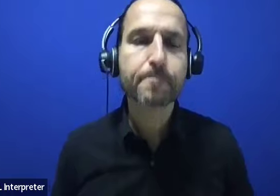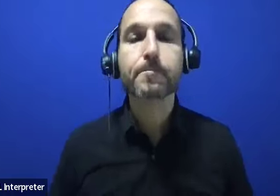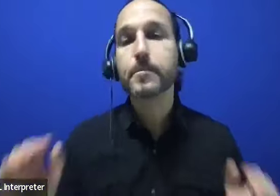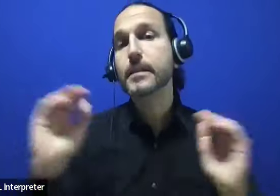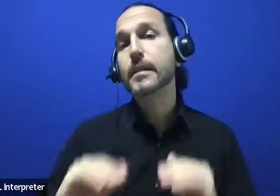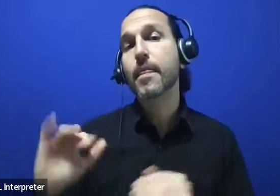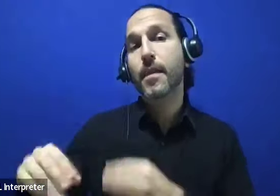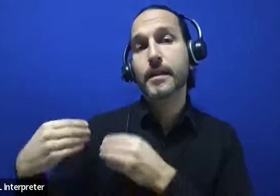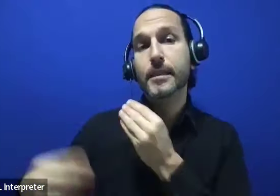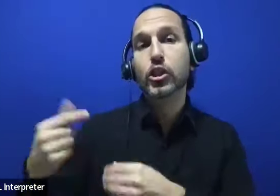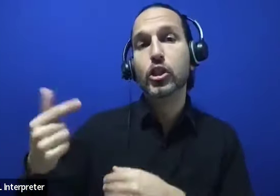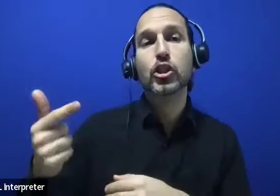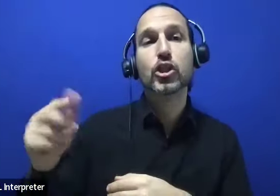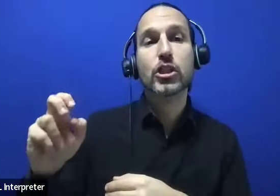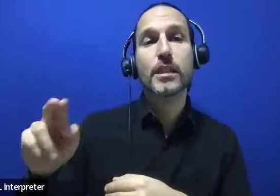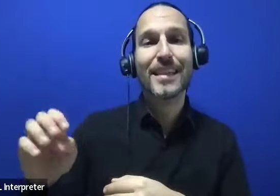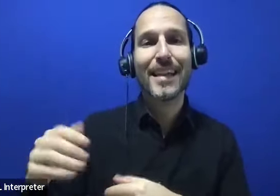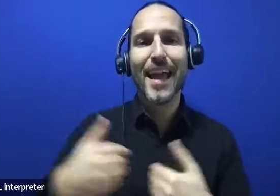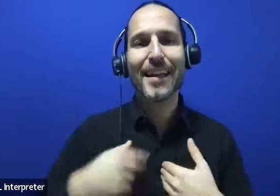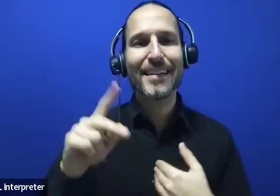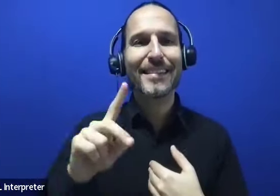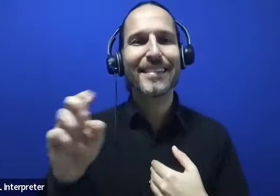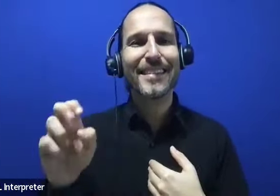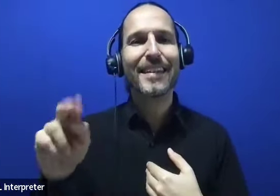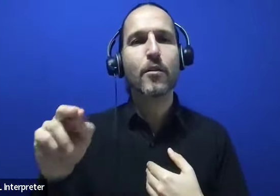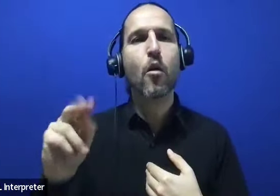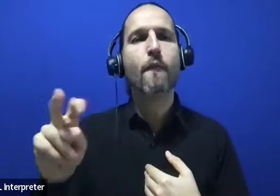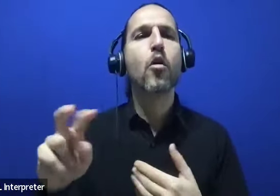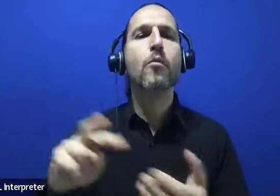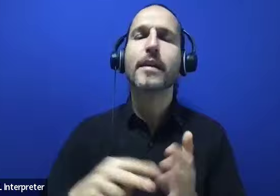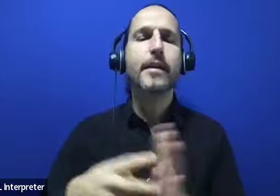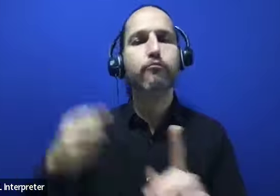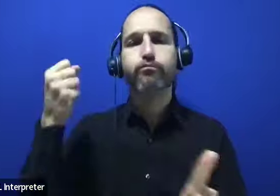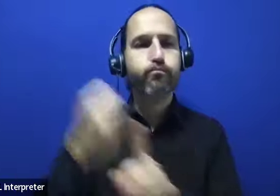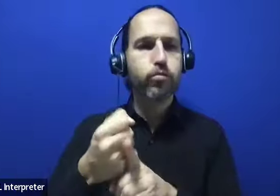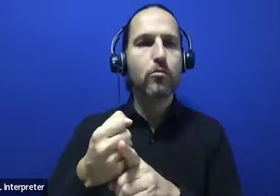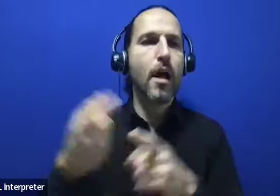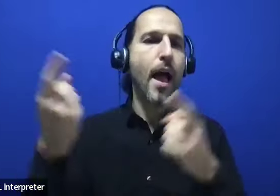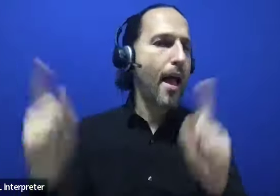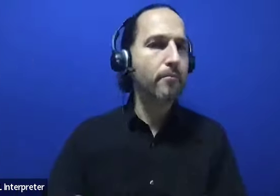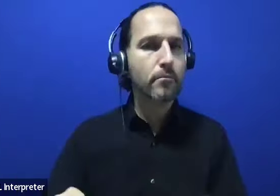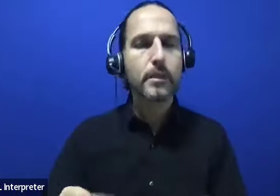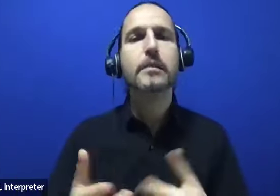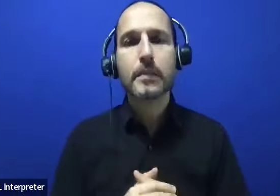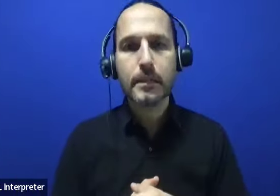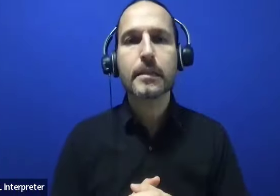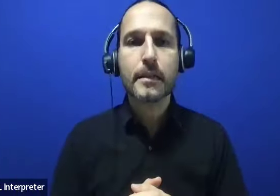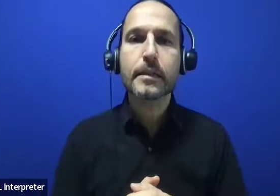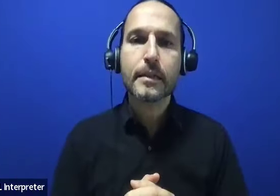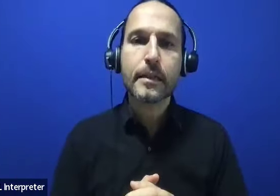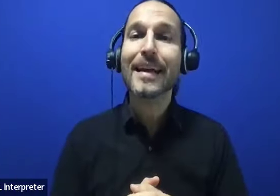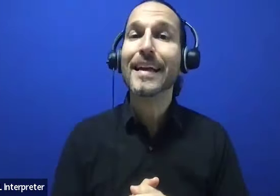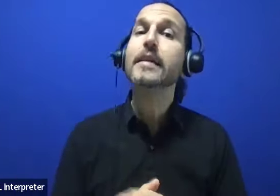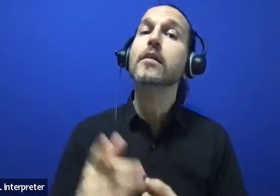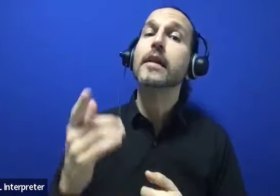a de novo mutation, which means spontaneous. And in most cases, if